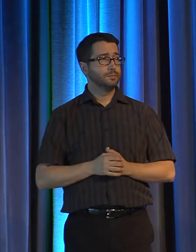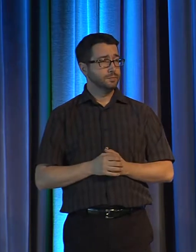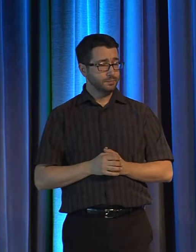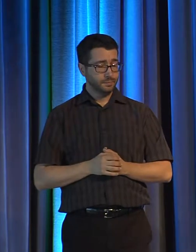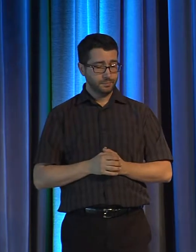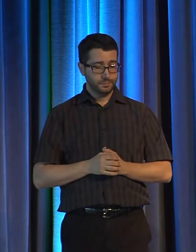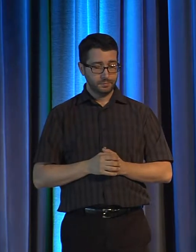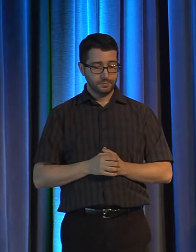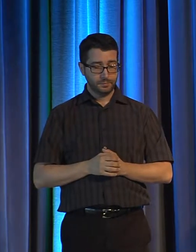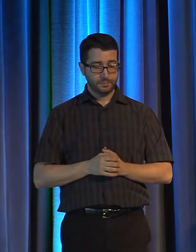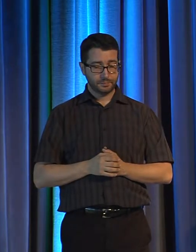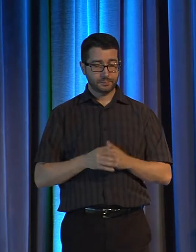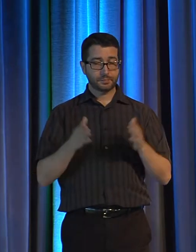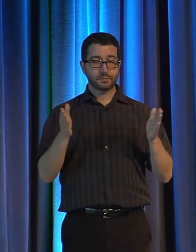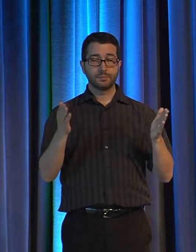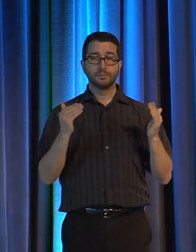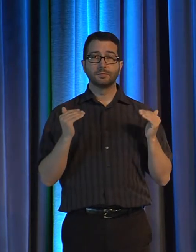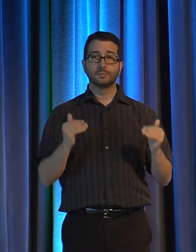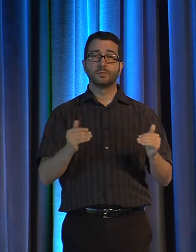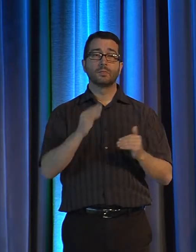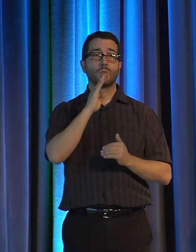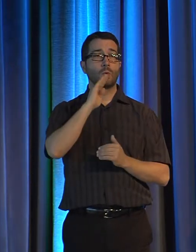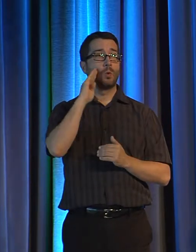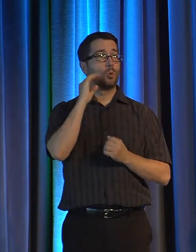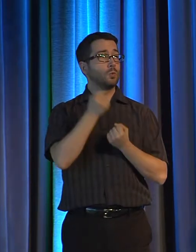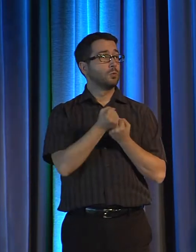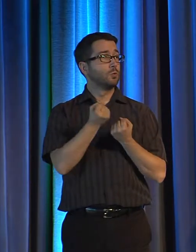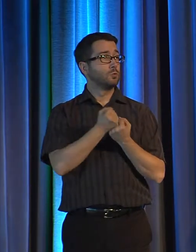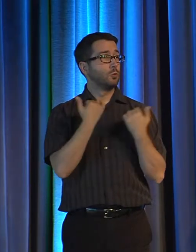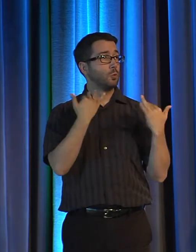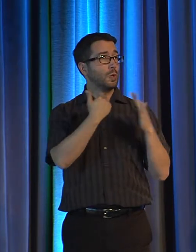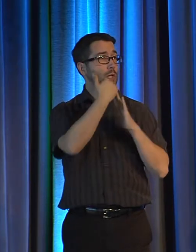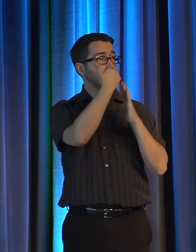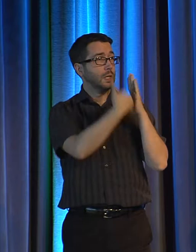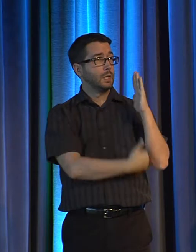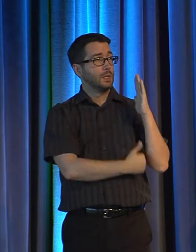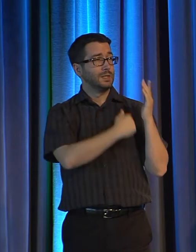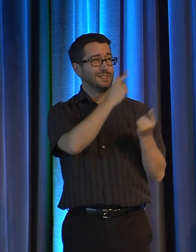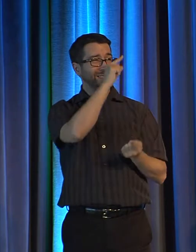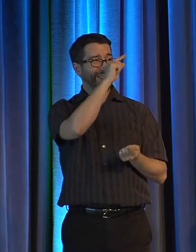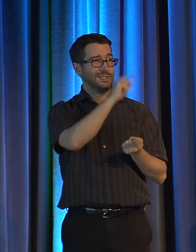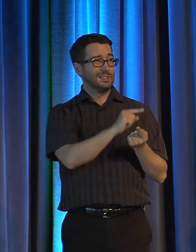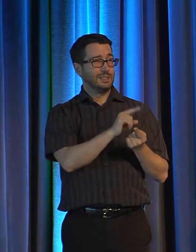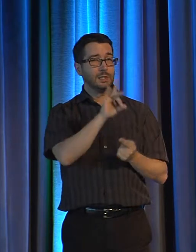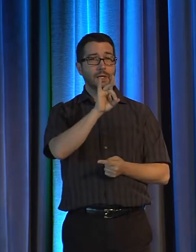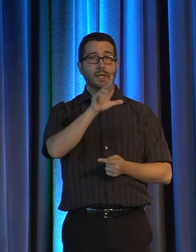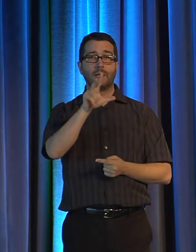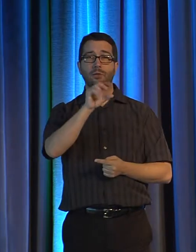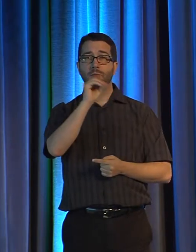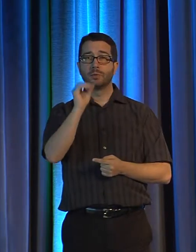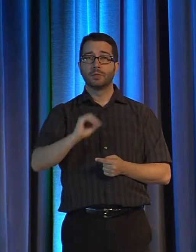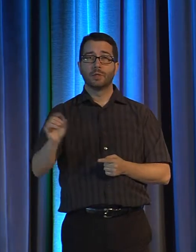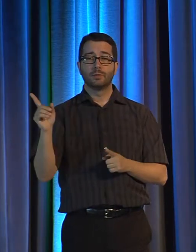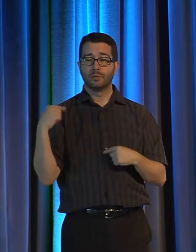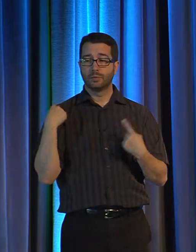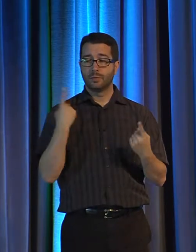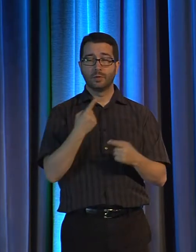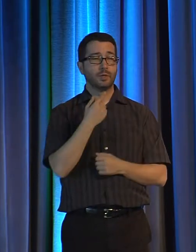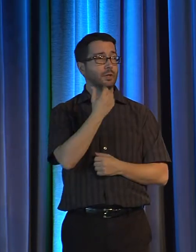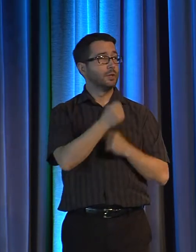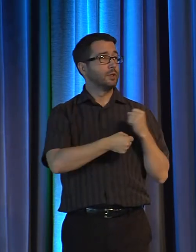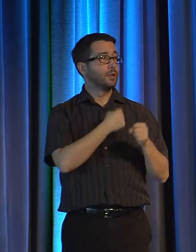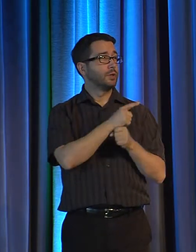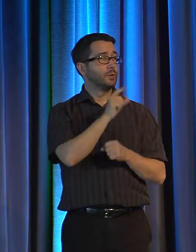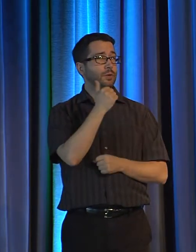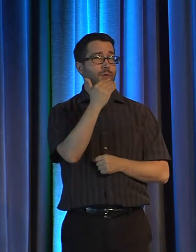expansion. We've reduced home support wait lists in the province by 83% since 2015. We've